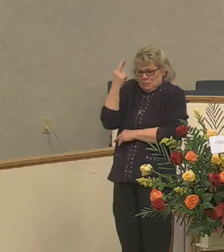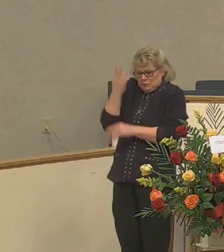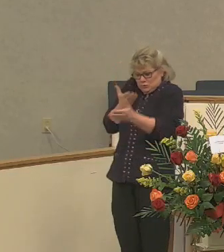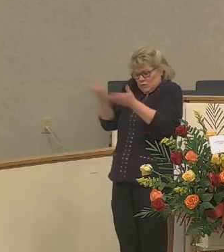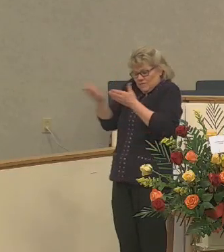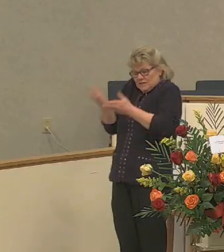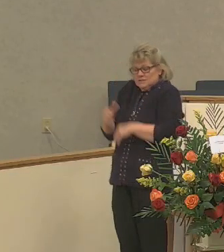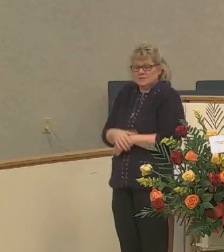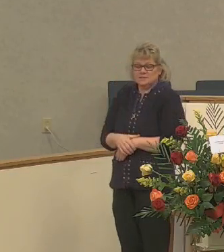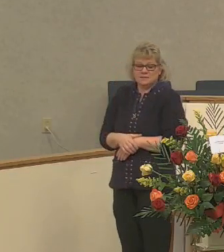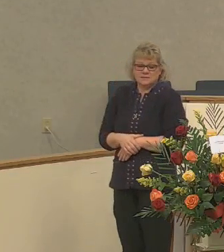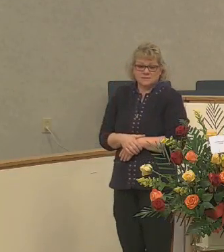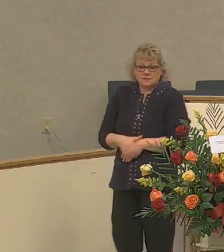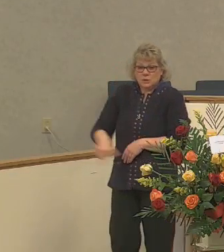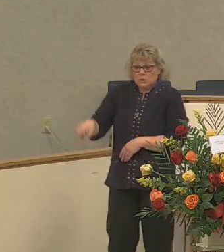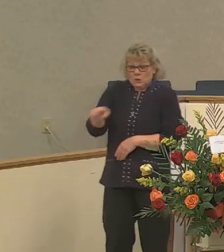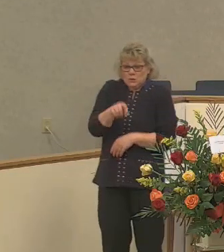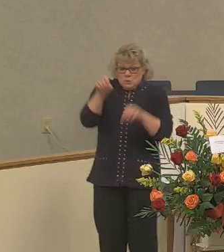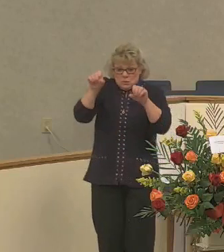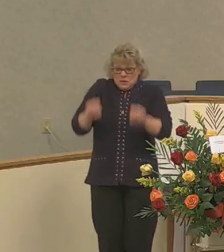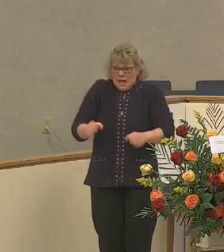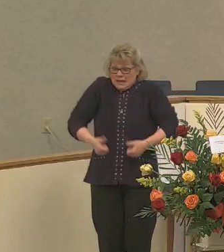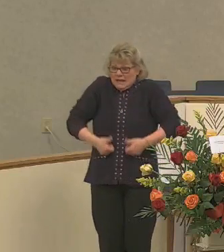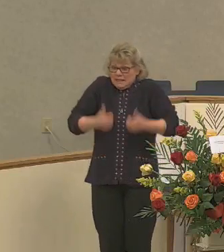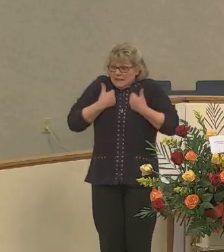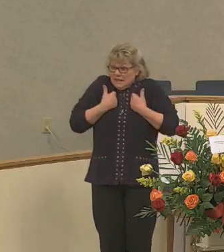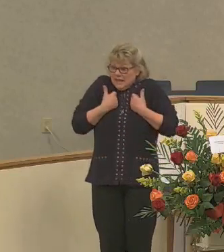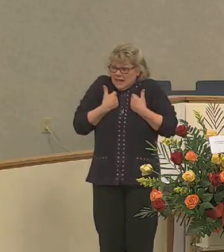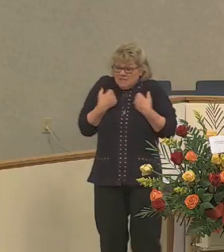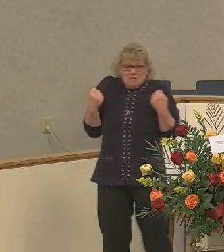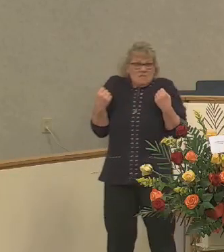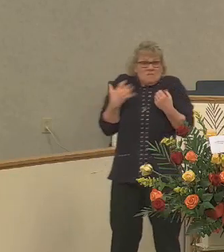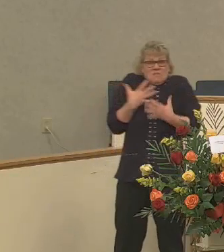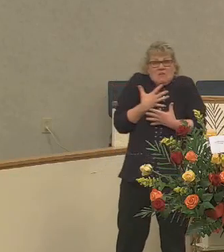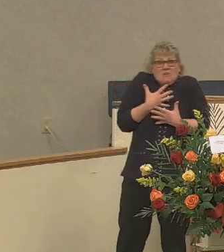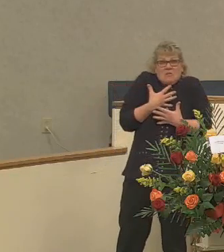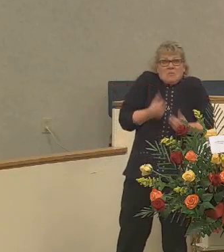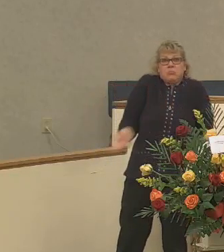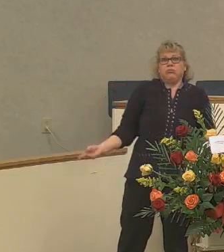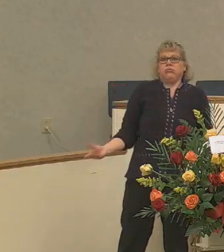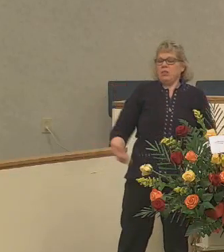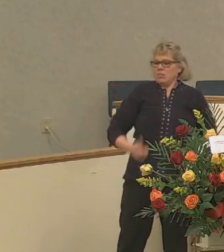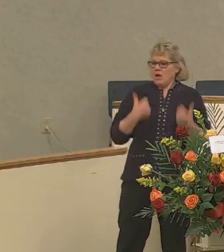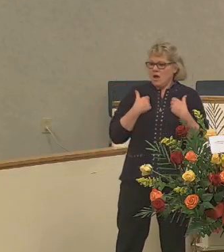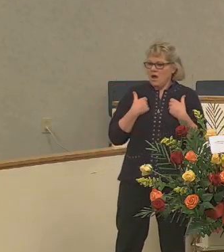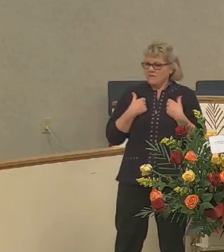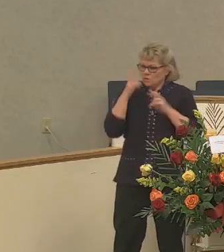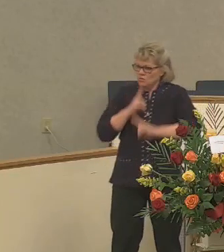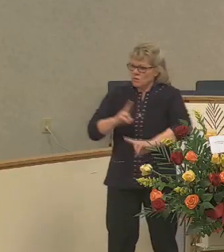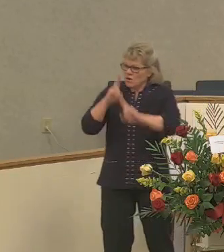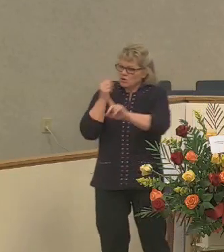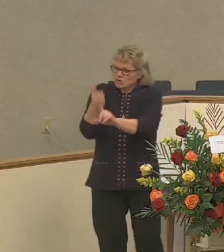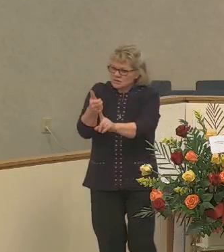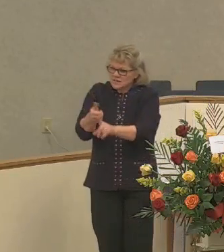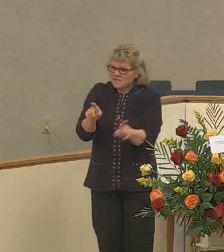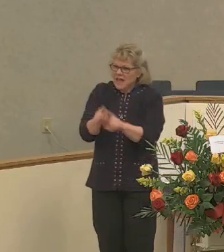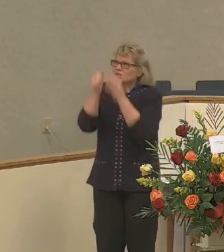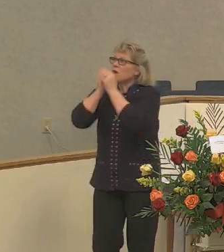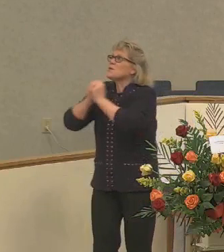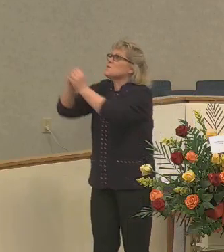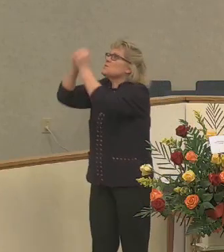service. You can live a fearless life when you regard yourself as a